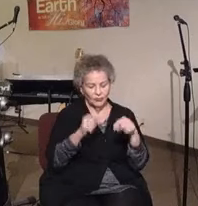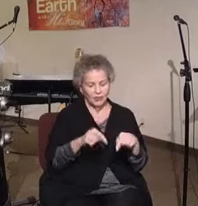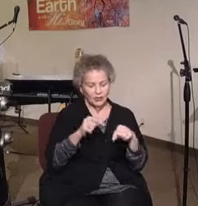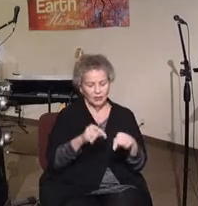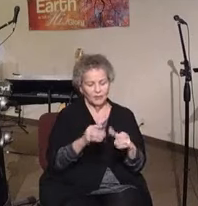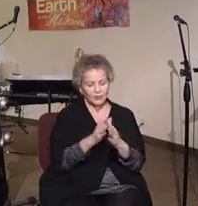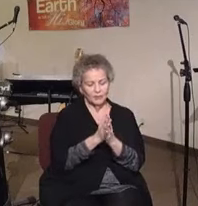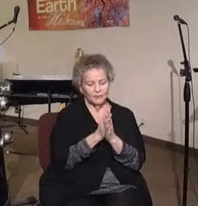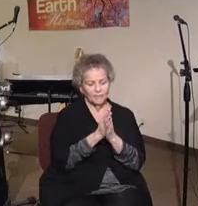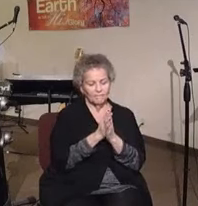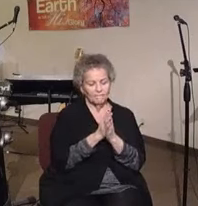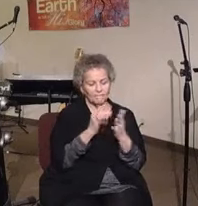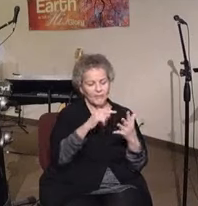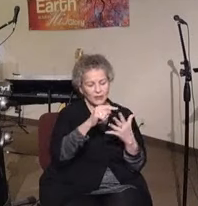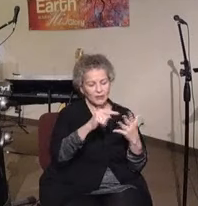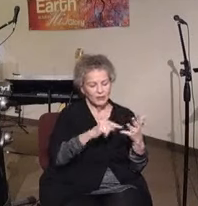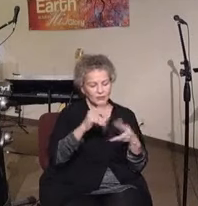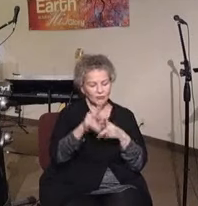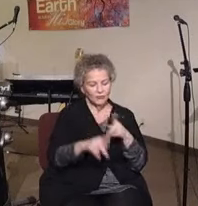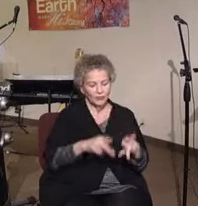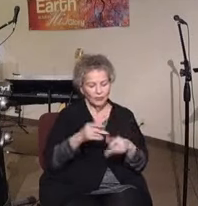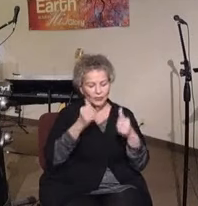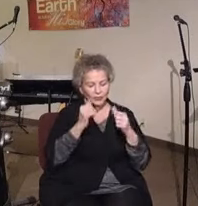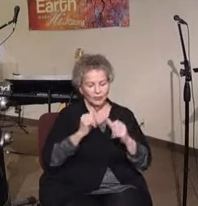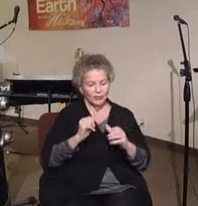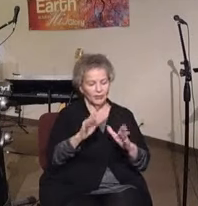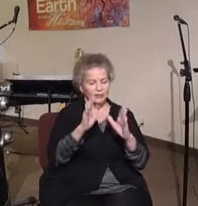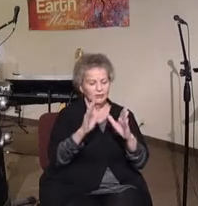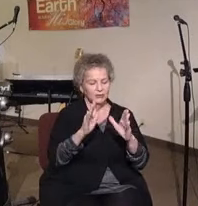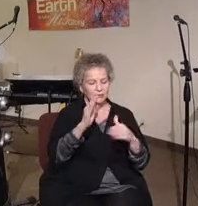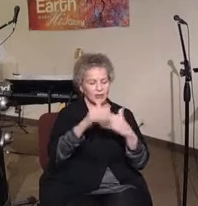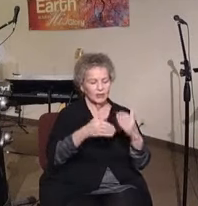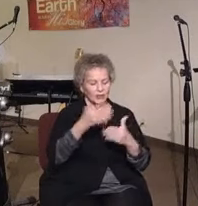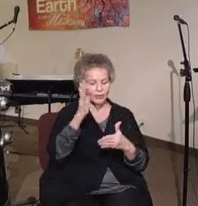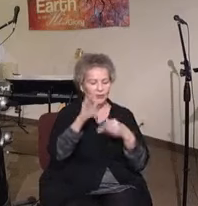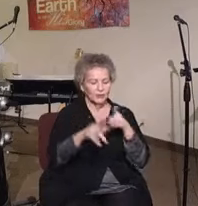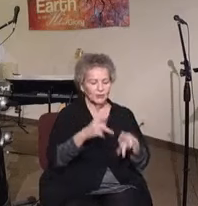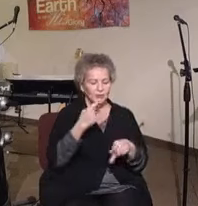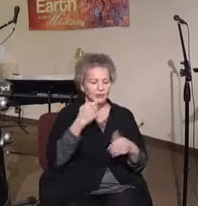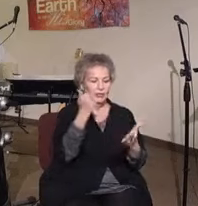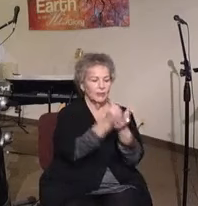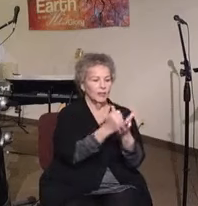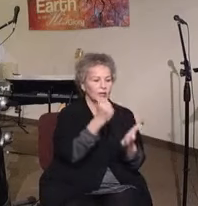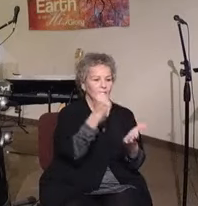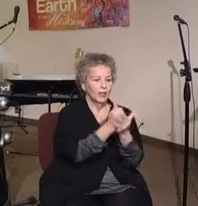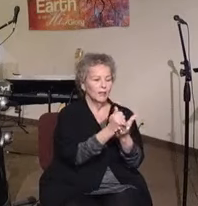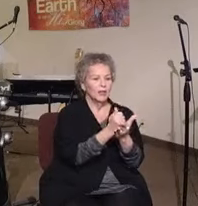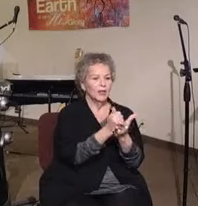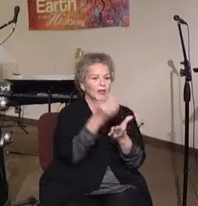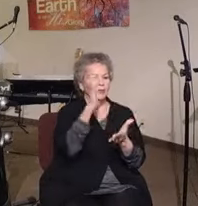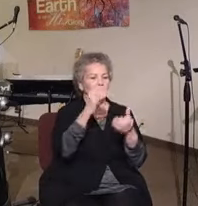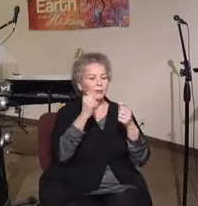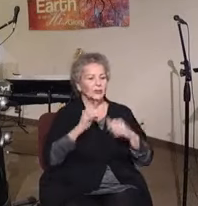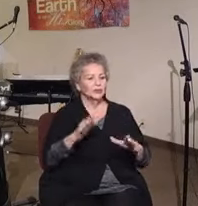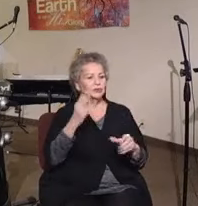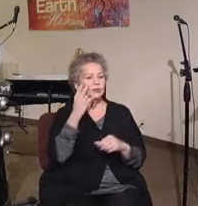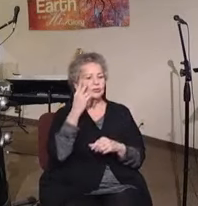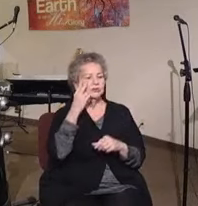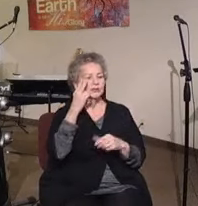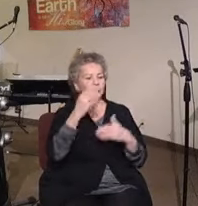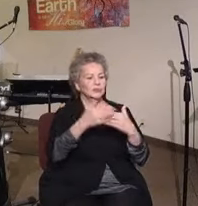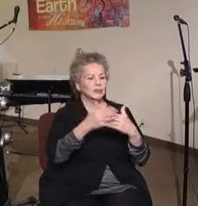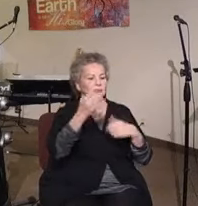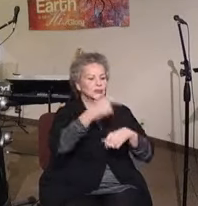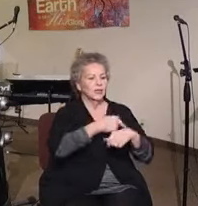Bless us as we leave this place. And all of God's people said, amen and amen. God bless you. We'll see you next time. It's good to have